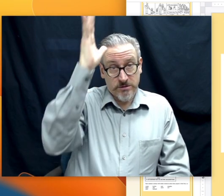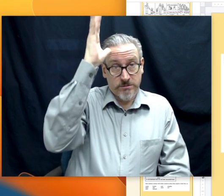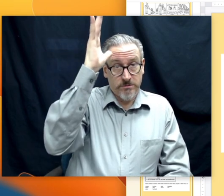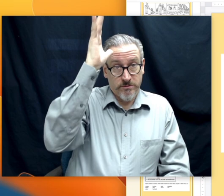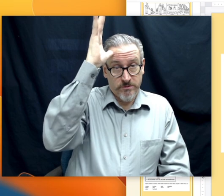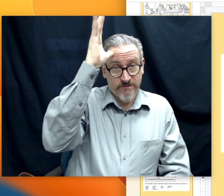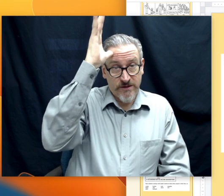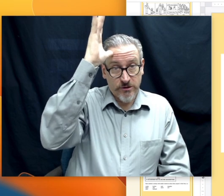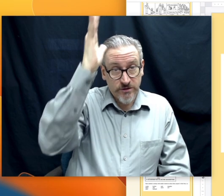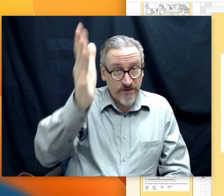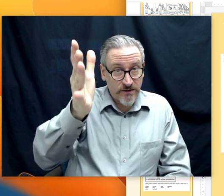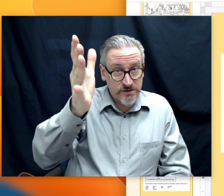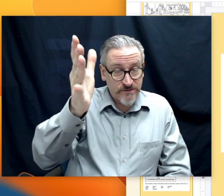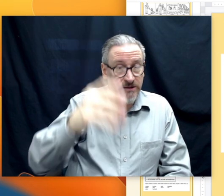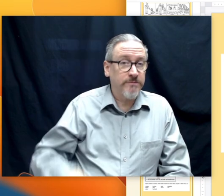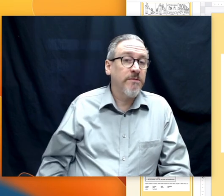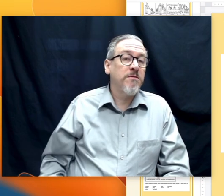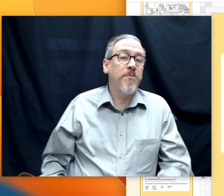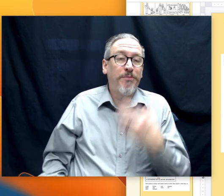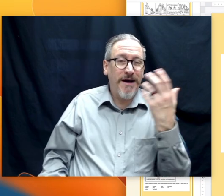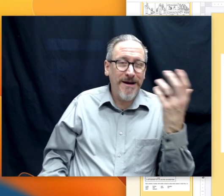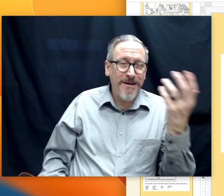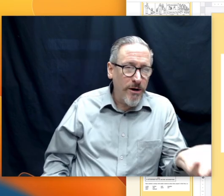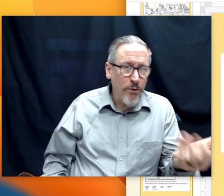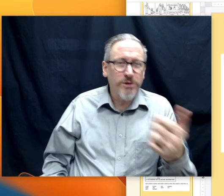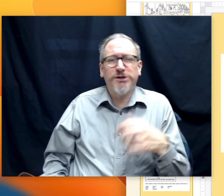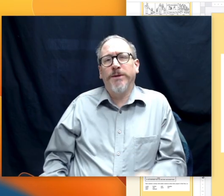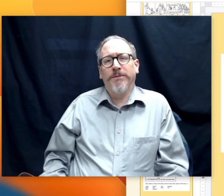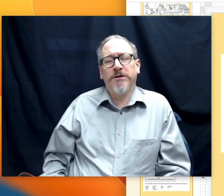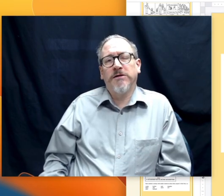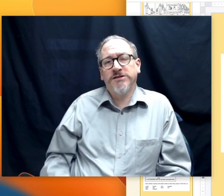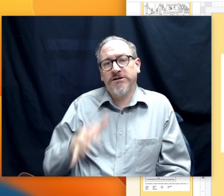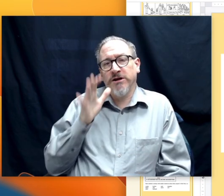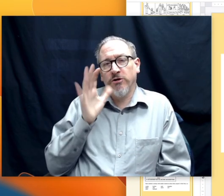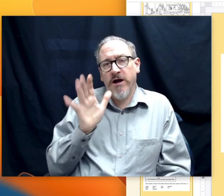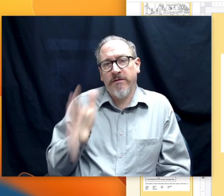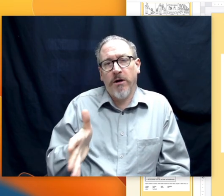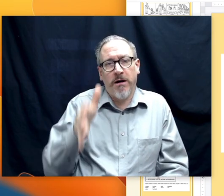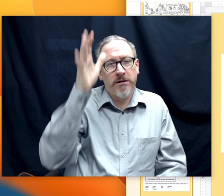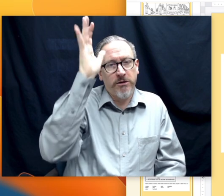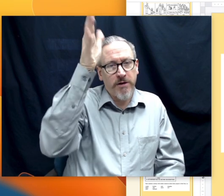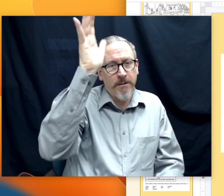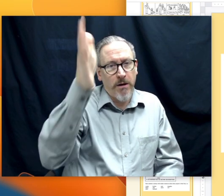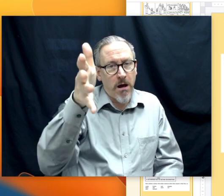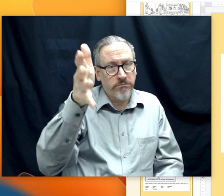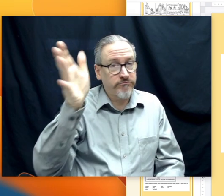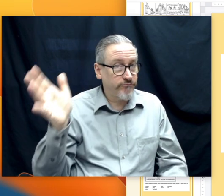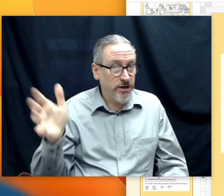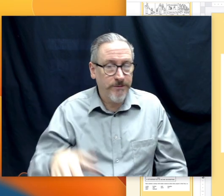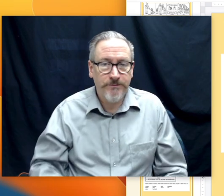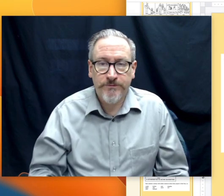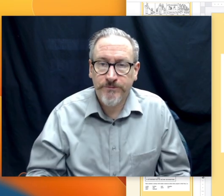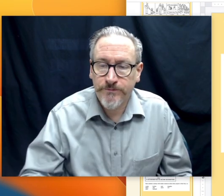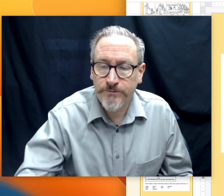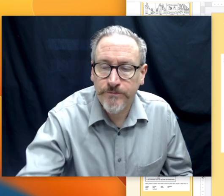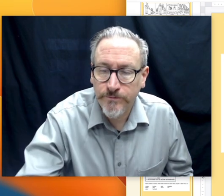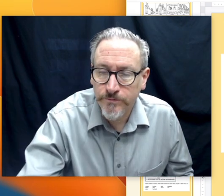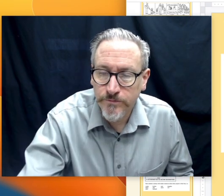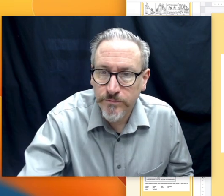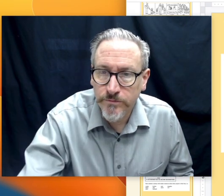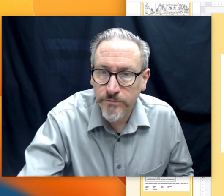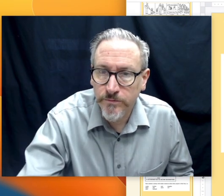mother, father to father's father. But more and more so, people are now just starting grandma, grandpa. Right?